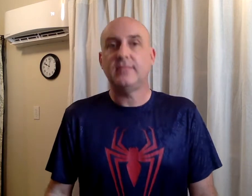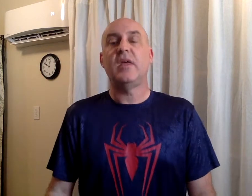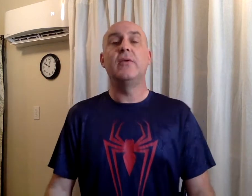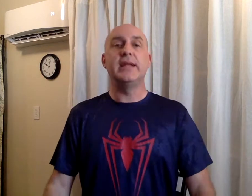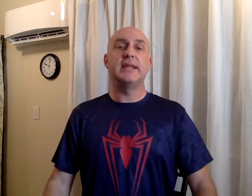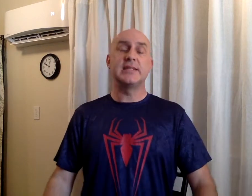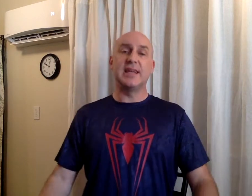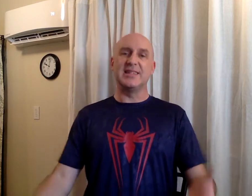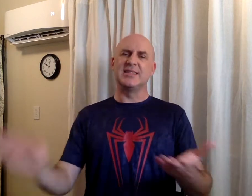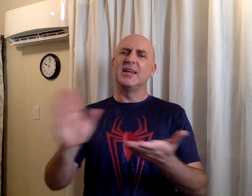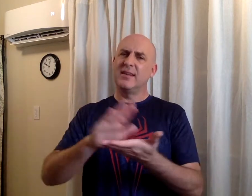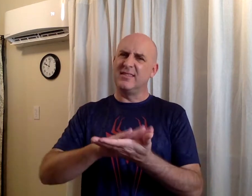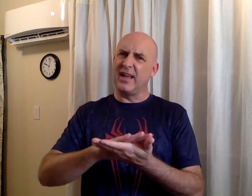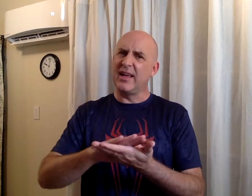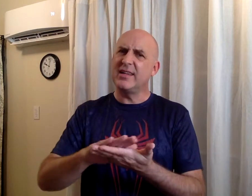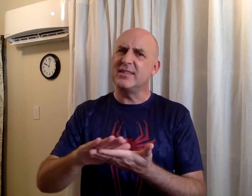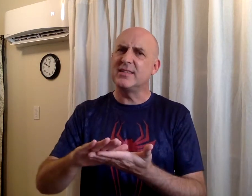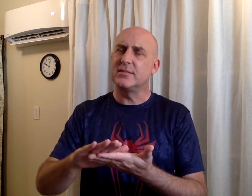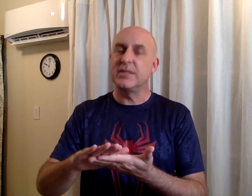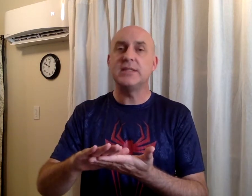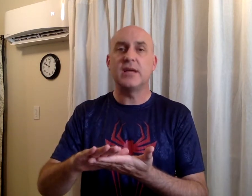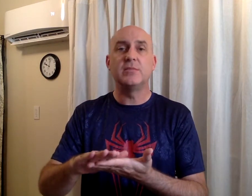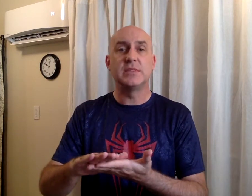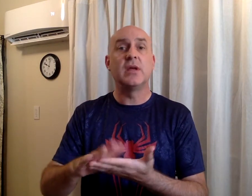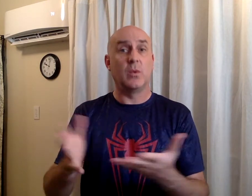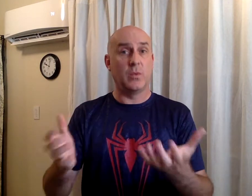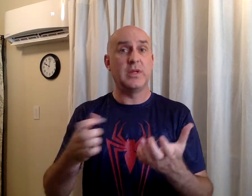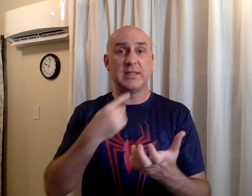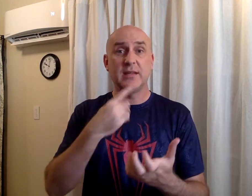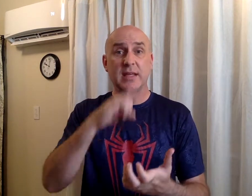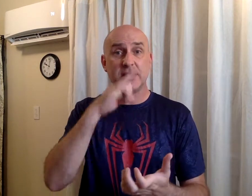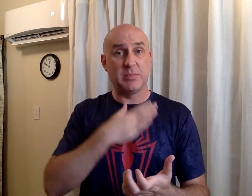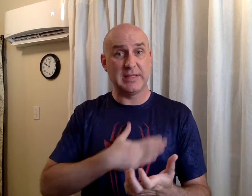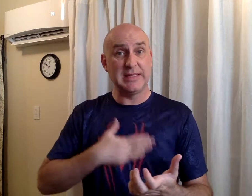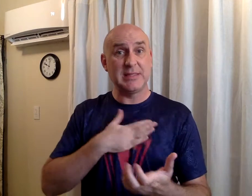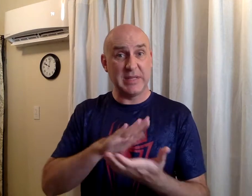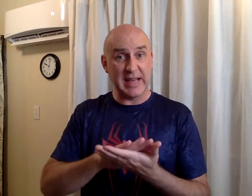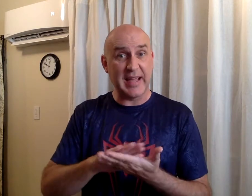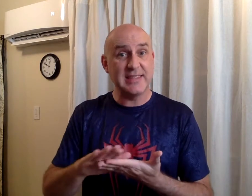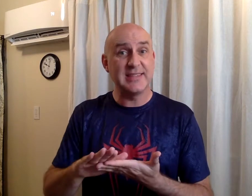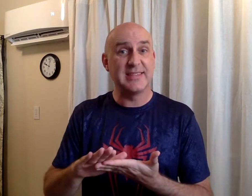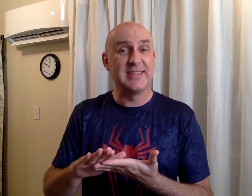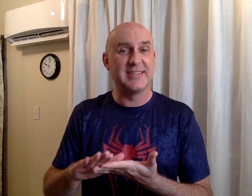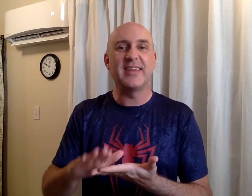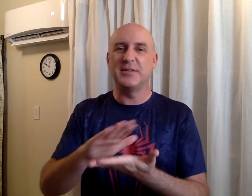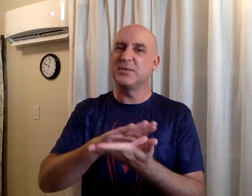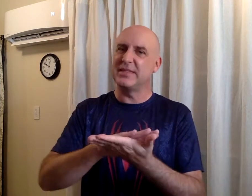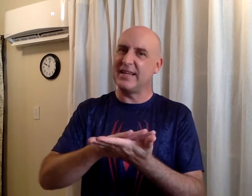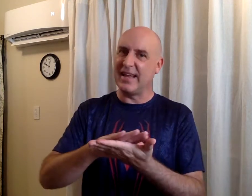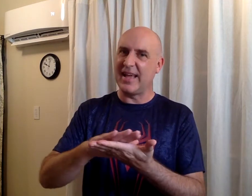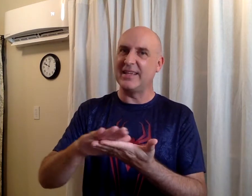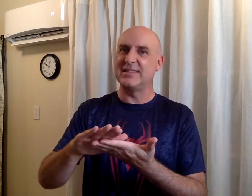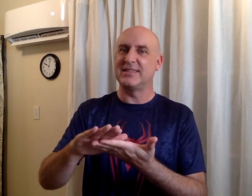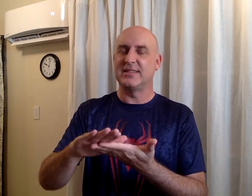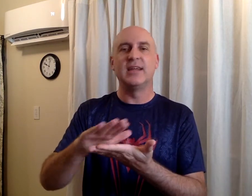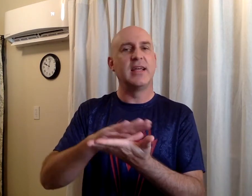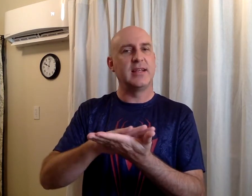All right, next sign is nice. Many times we want to tell kids, please be nice. Okay, so we're going to say nice.